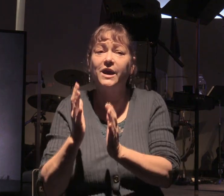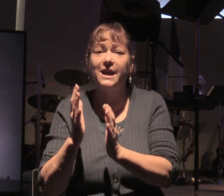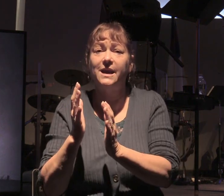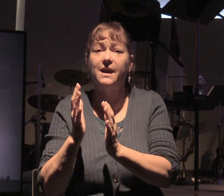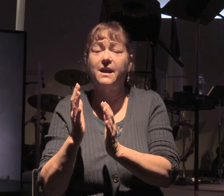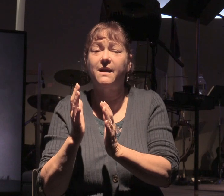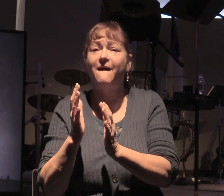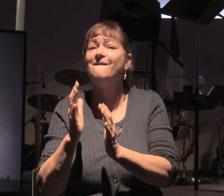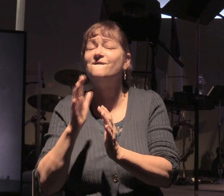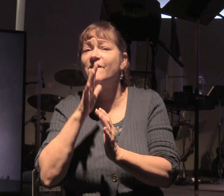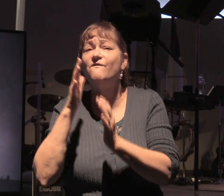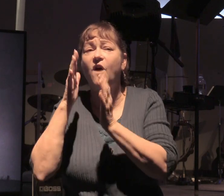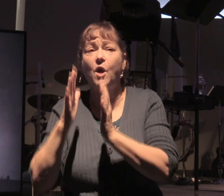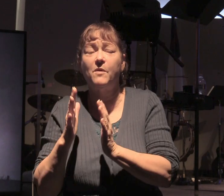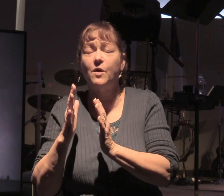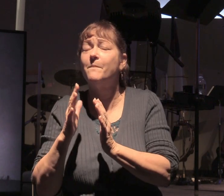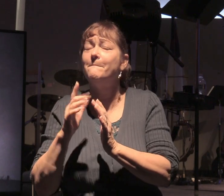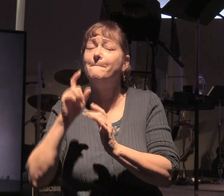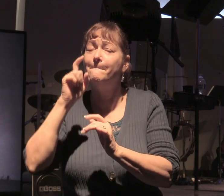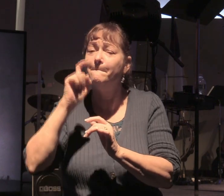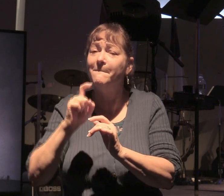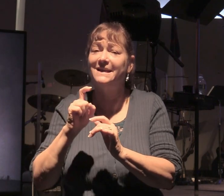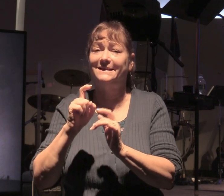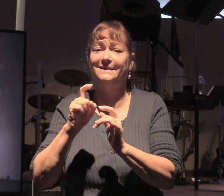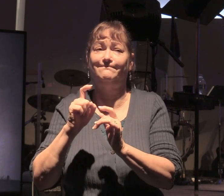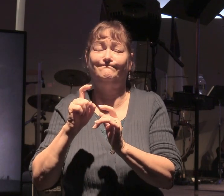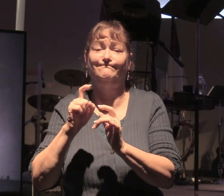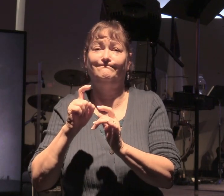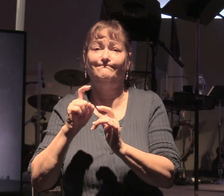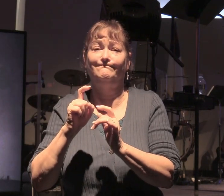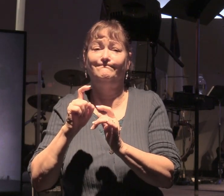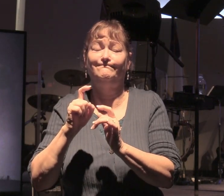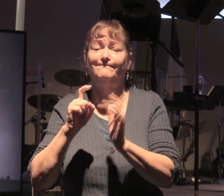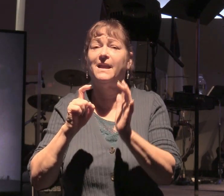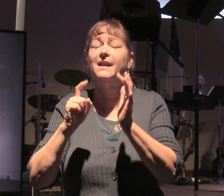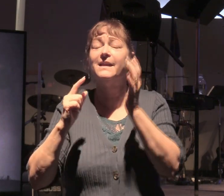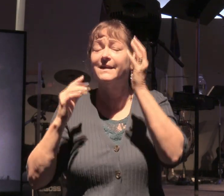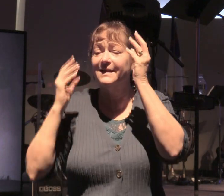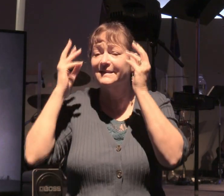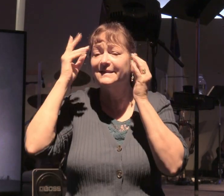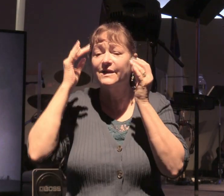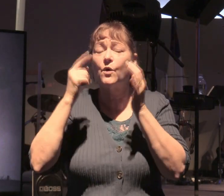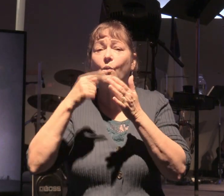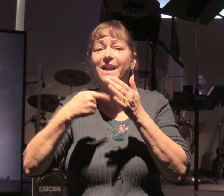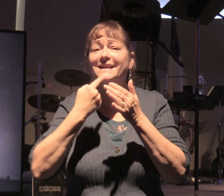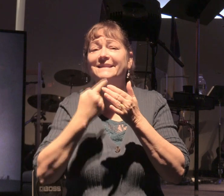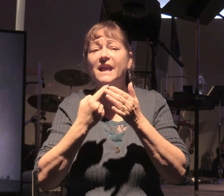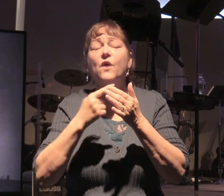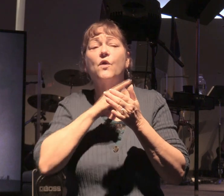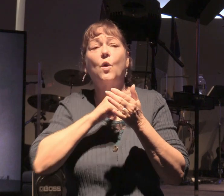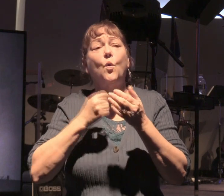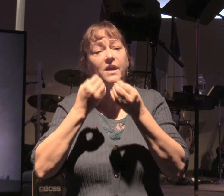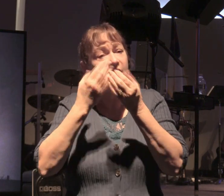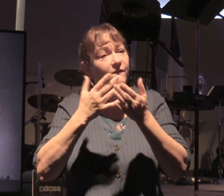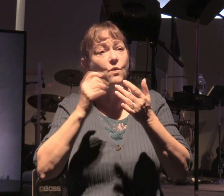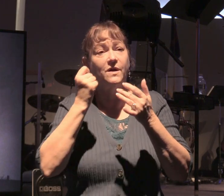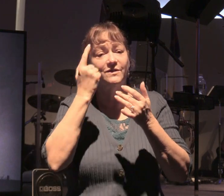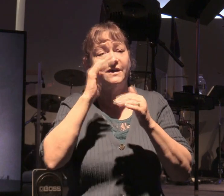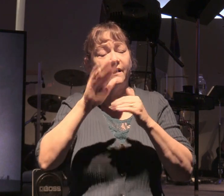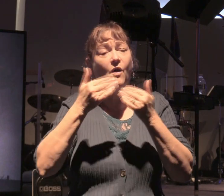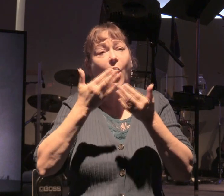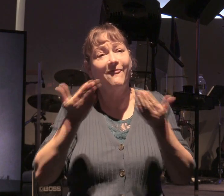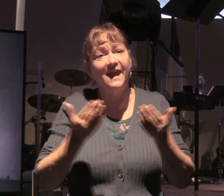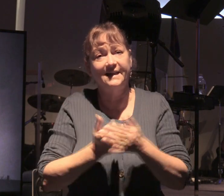the crops. Consider what I say, and may the Lord give you understanding in